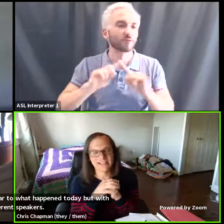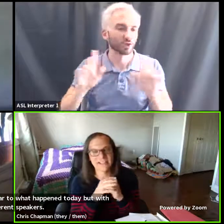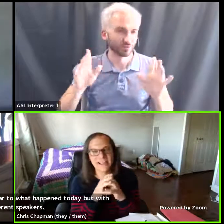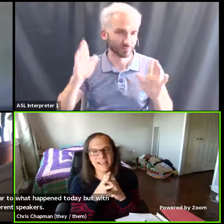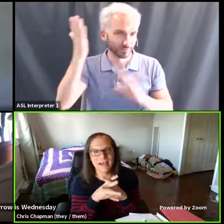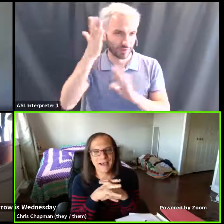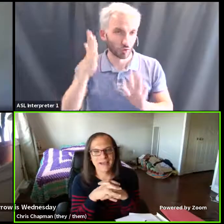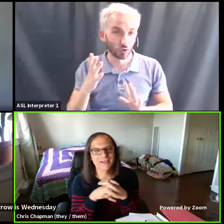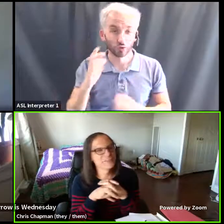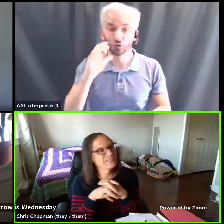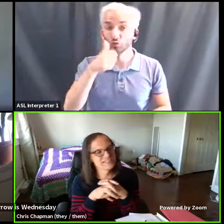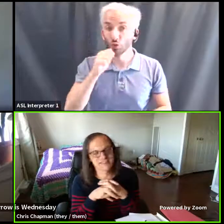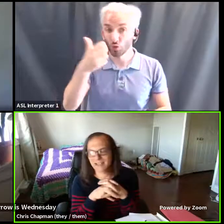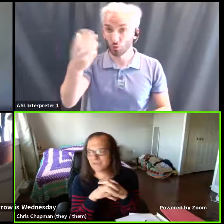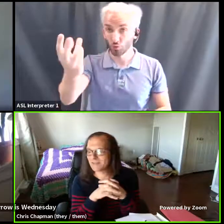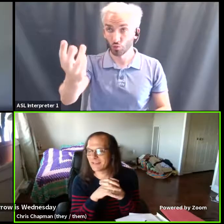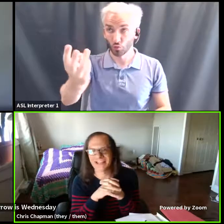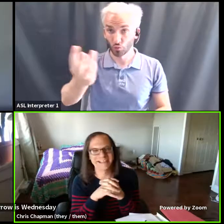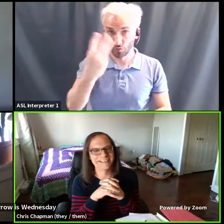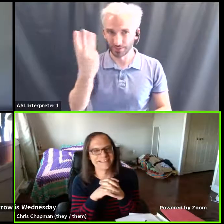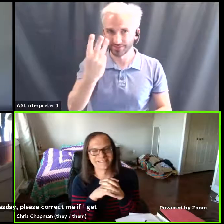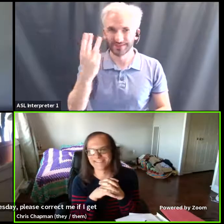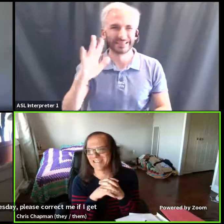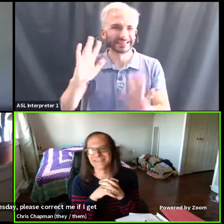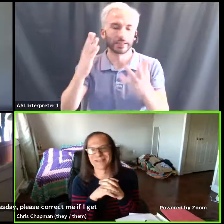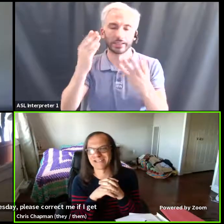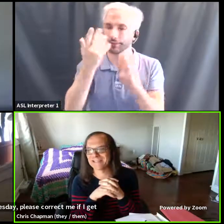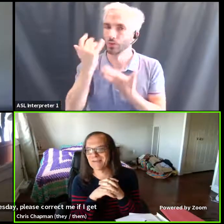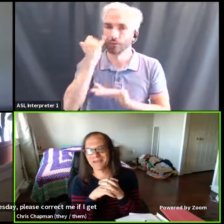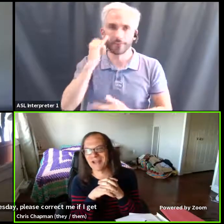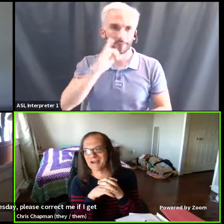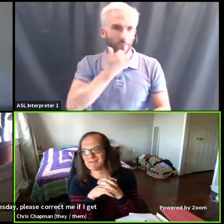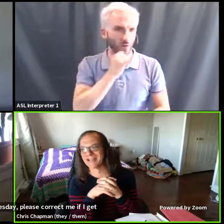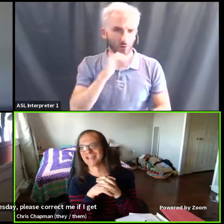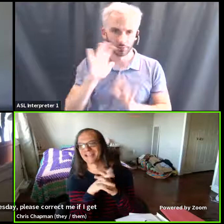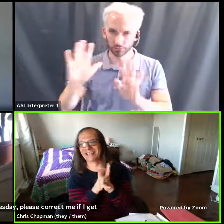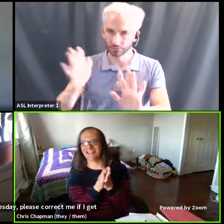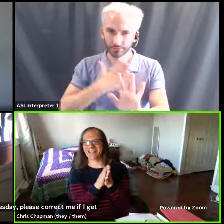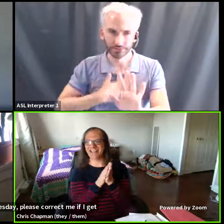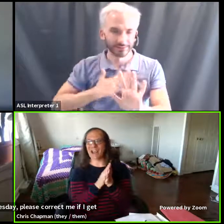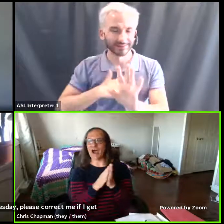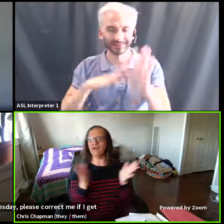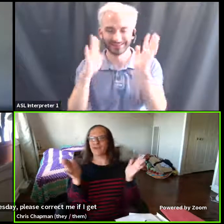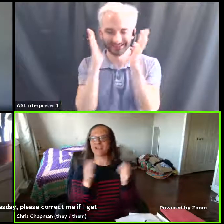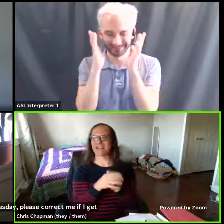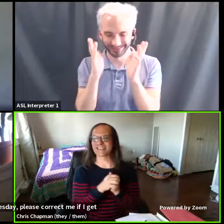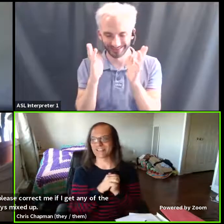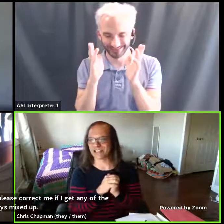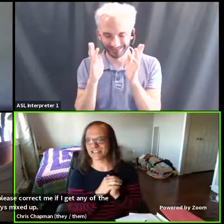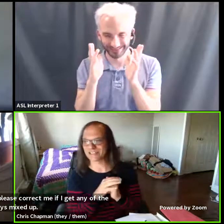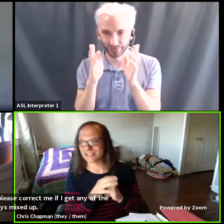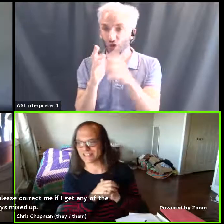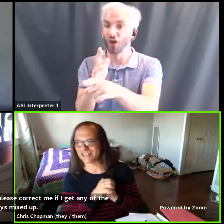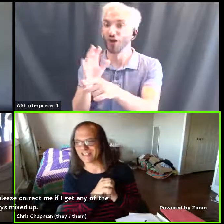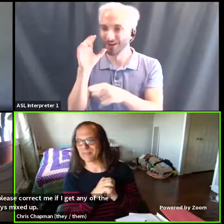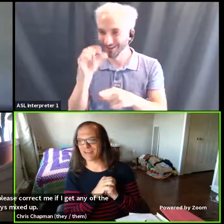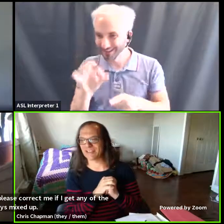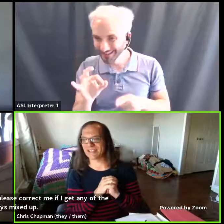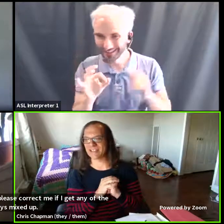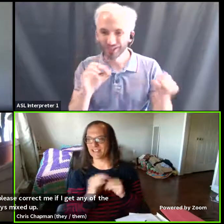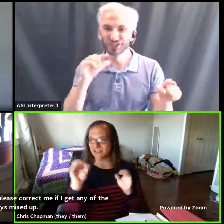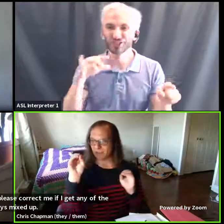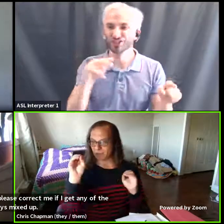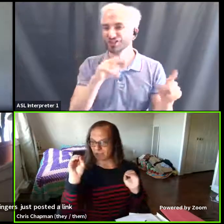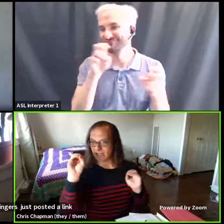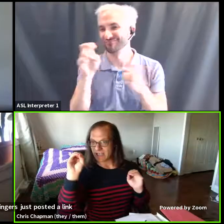is Wednesday. Please correct me if I get any of the days mixed up. Oh, fantastic. Jin just